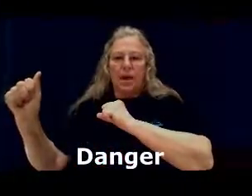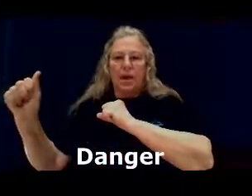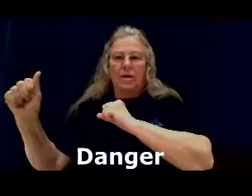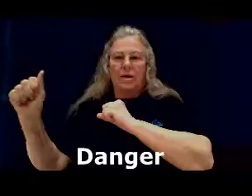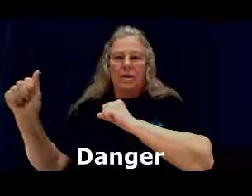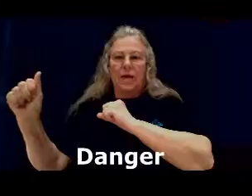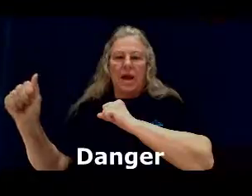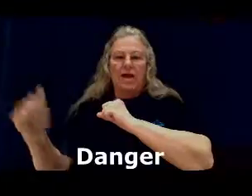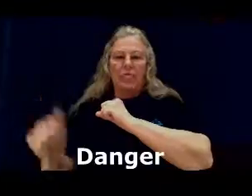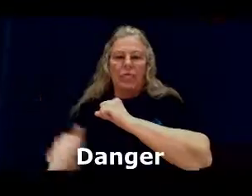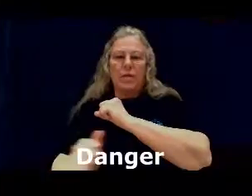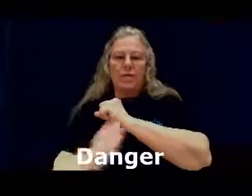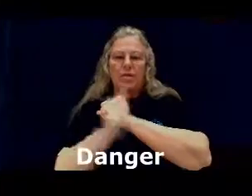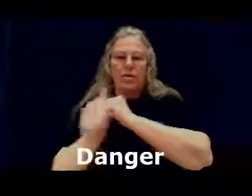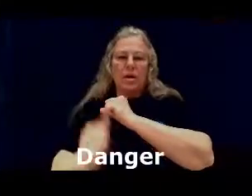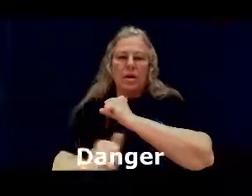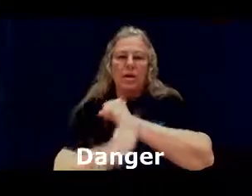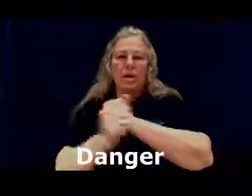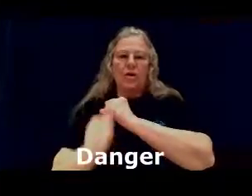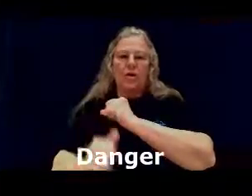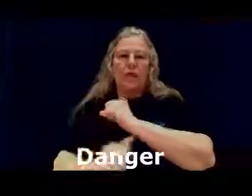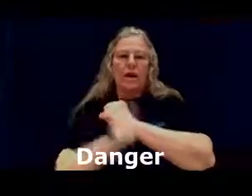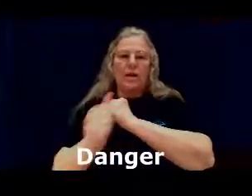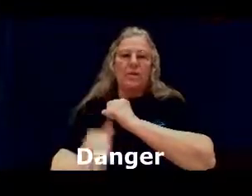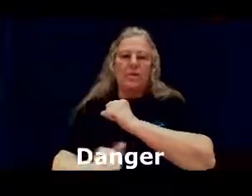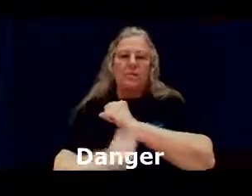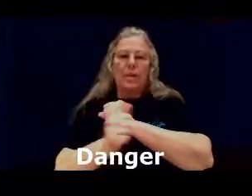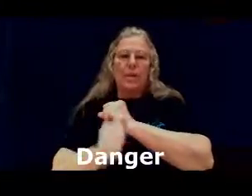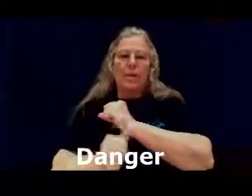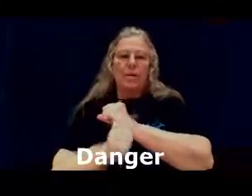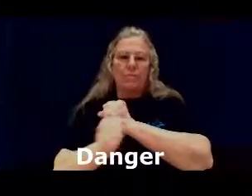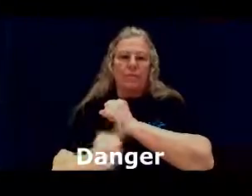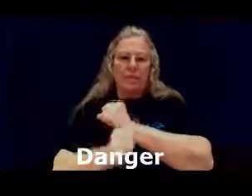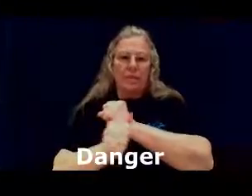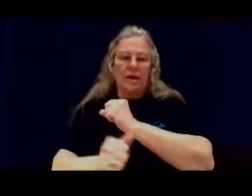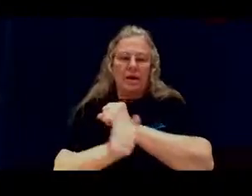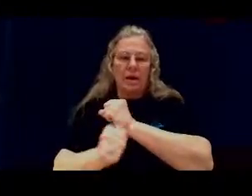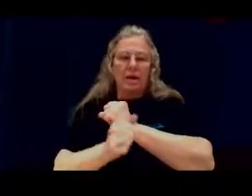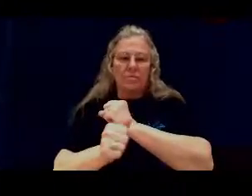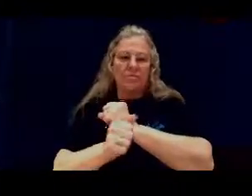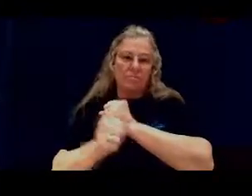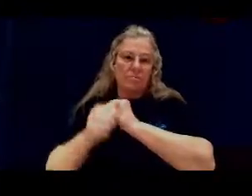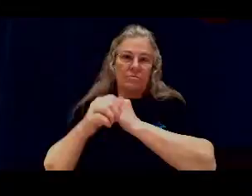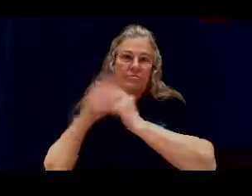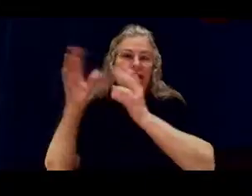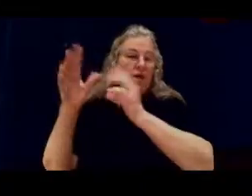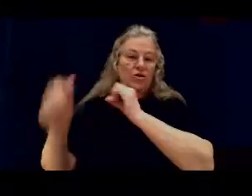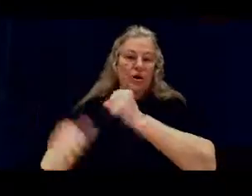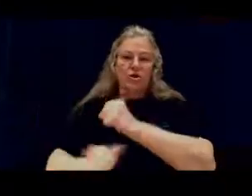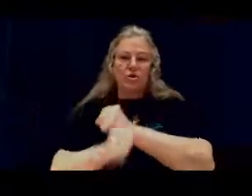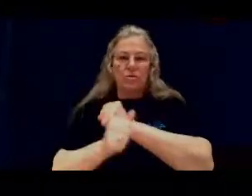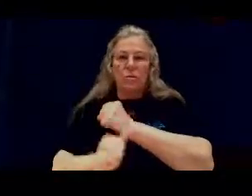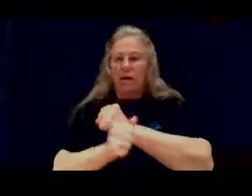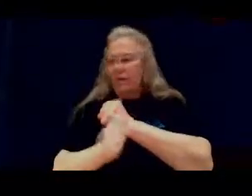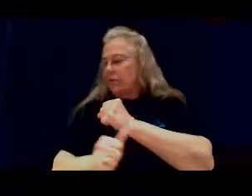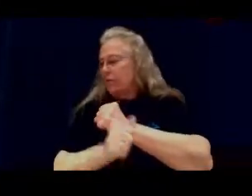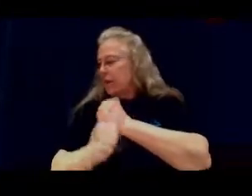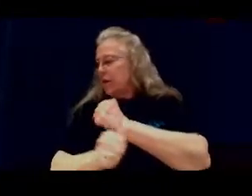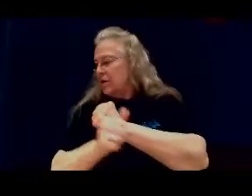hand in the A formation, like you're beating the bell in a fire station, whatever.